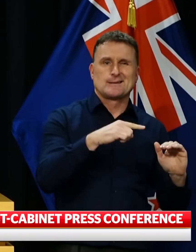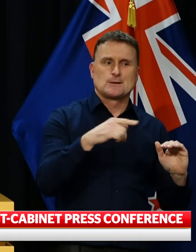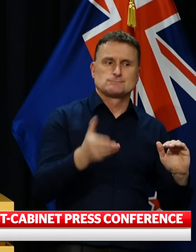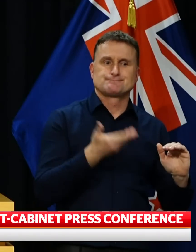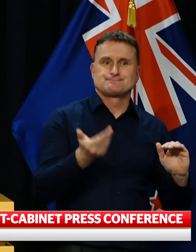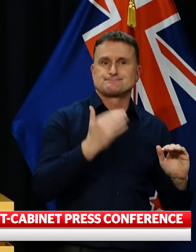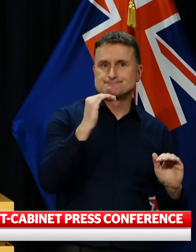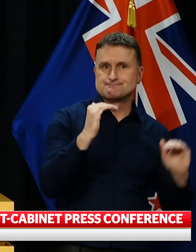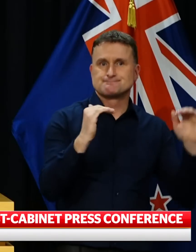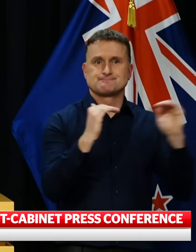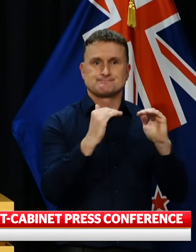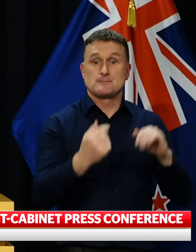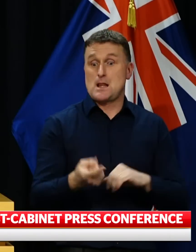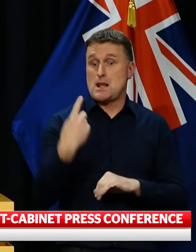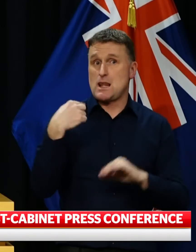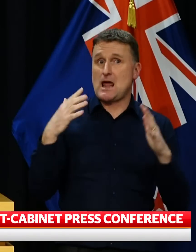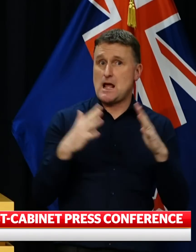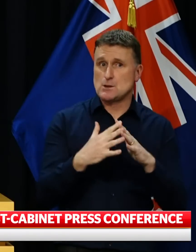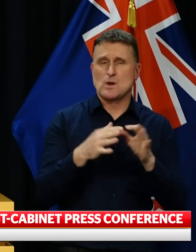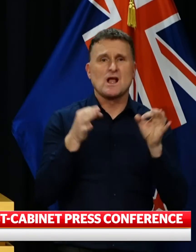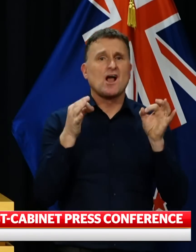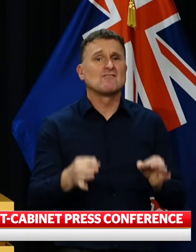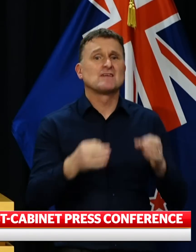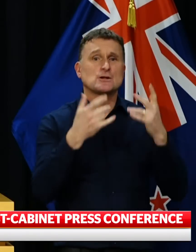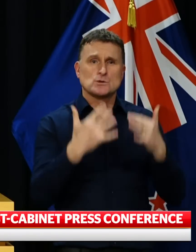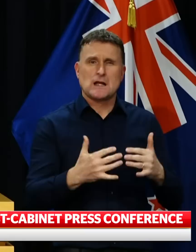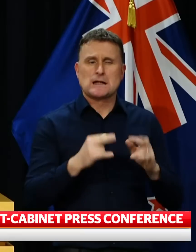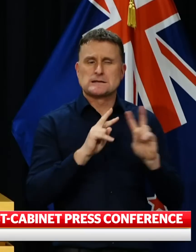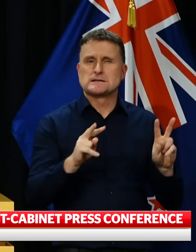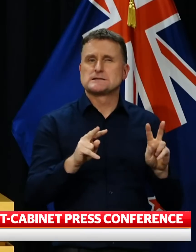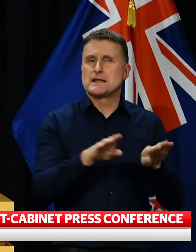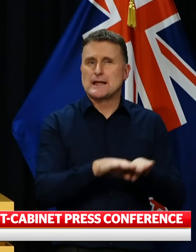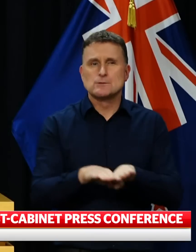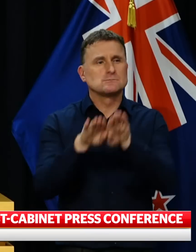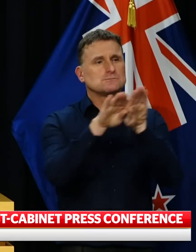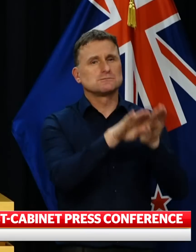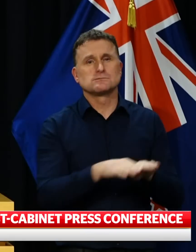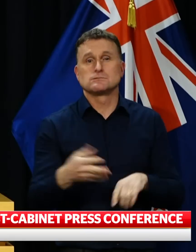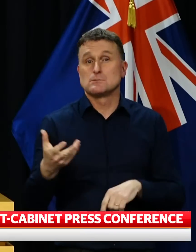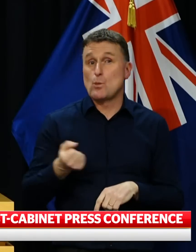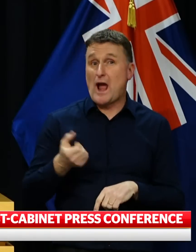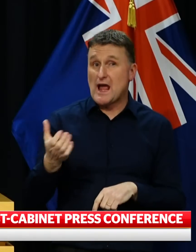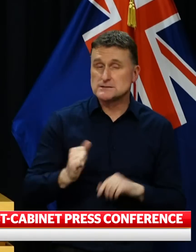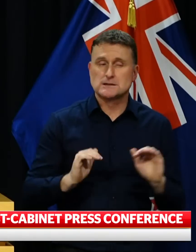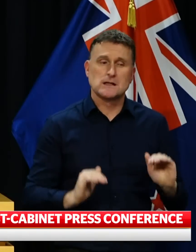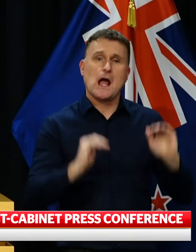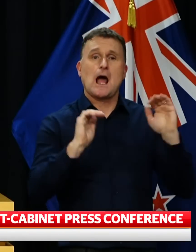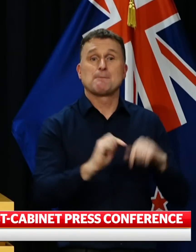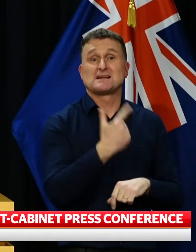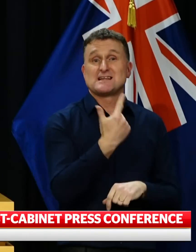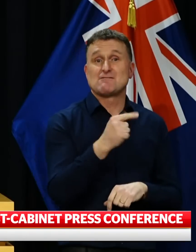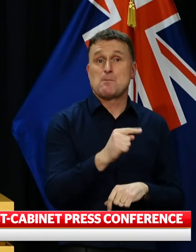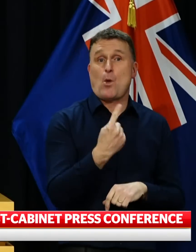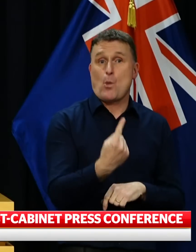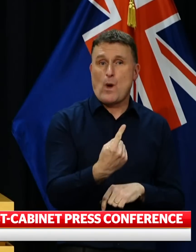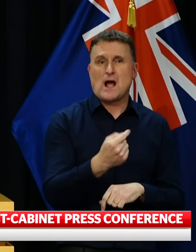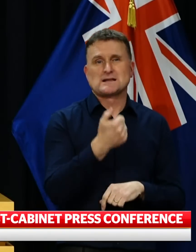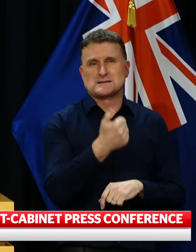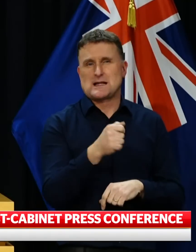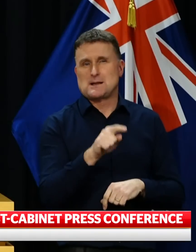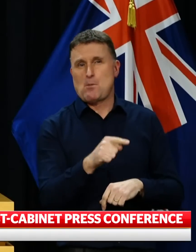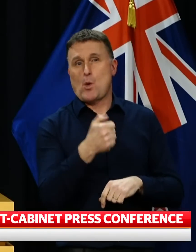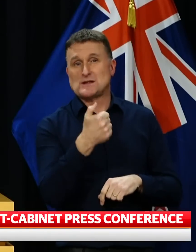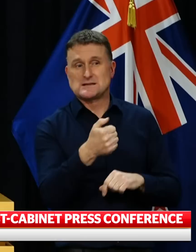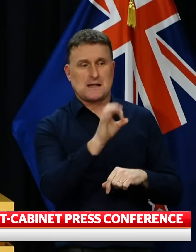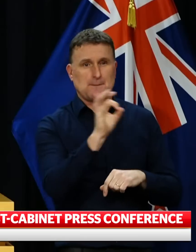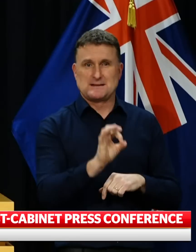official data showed average weekly and hourly wages and salaries have increased by 7.1% and 6.6%